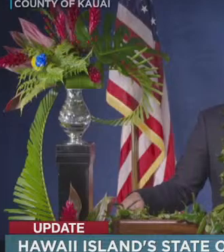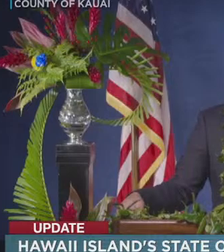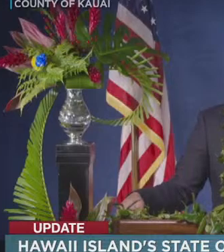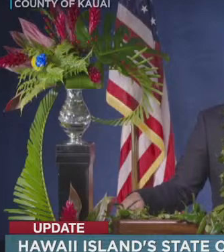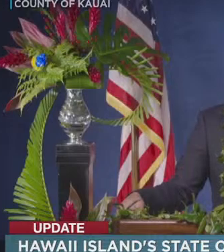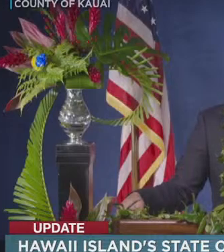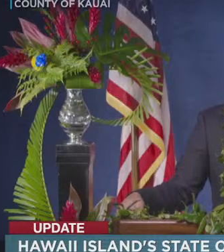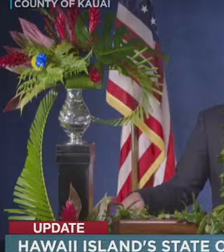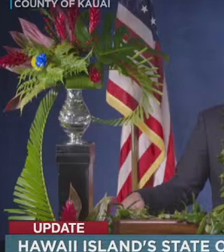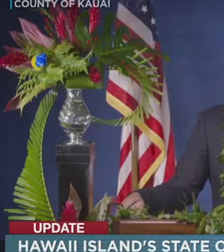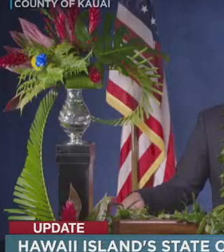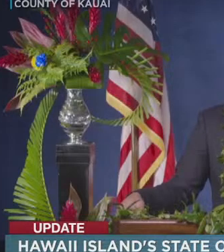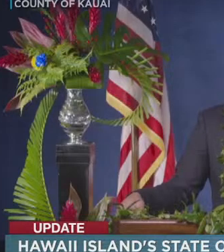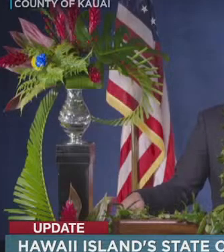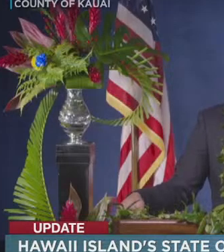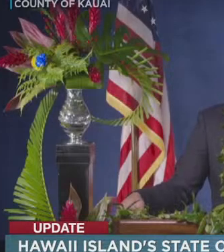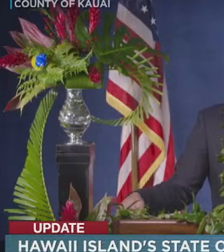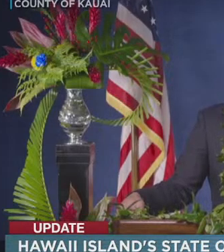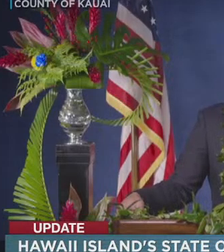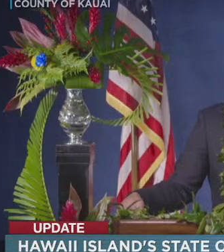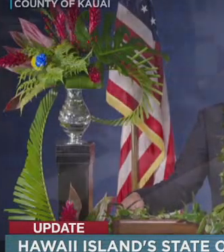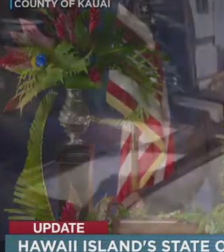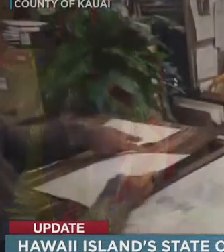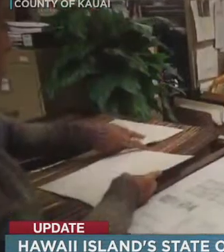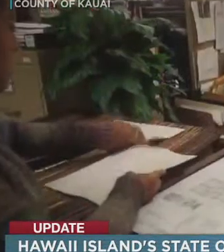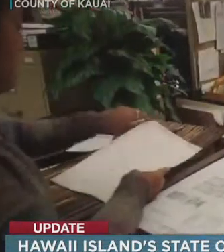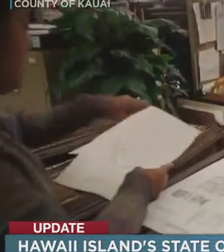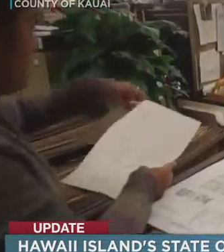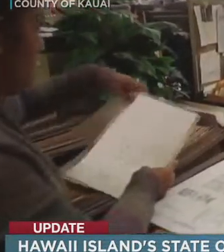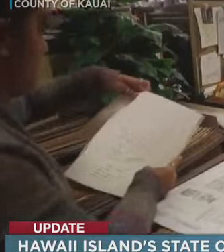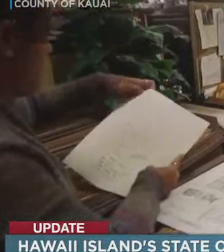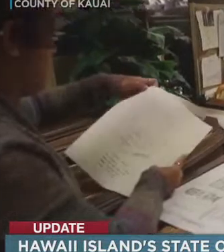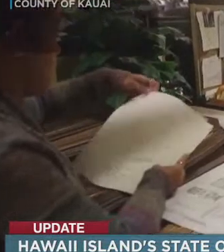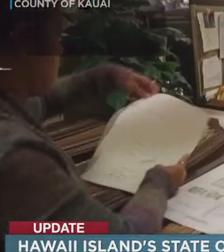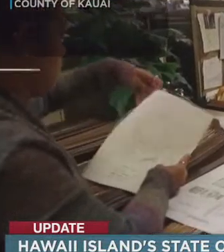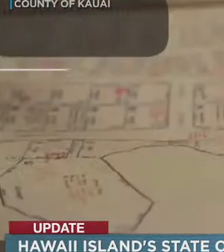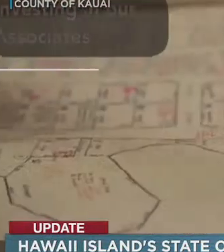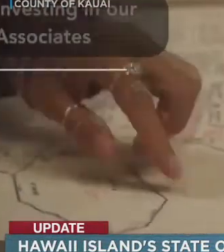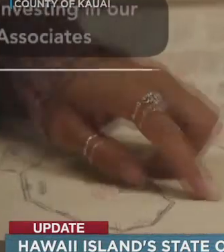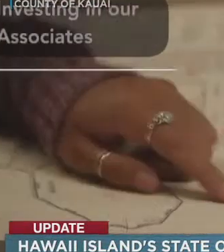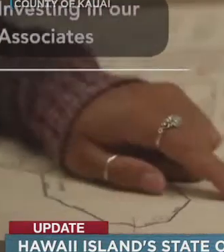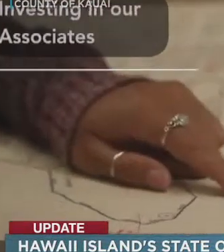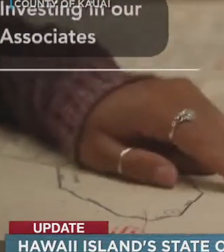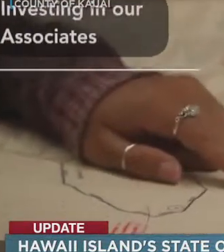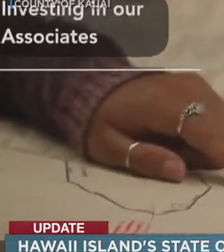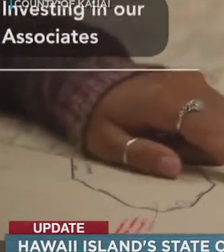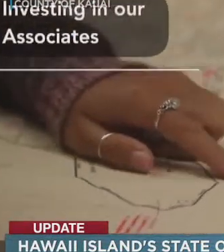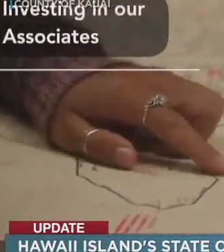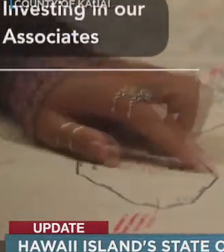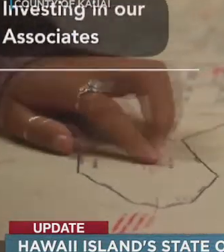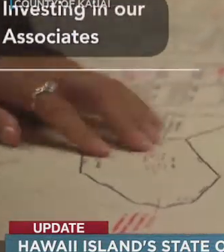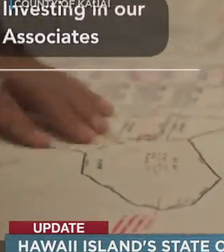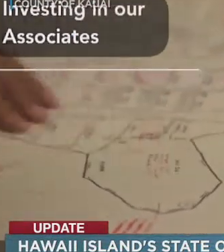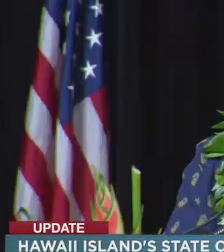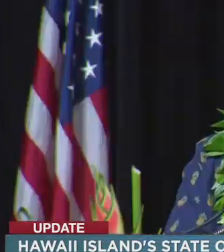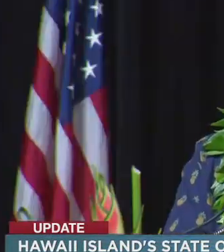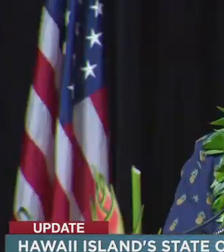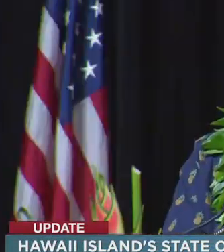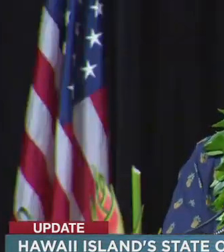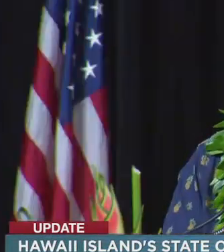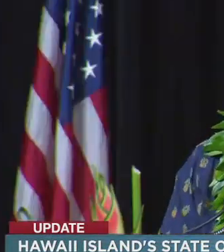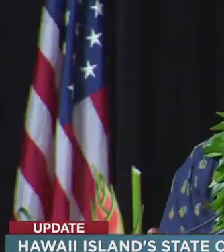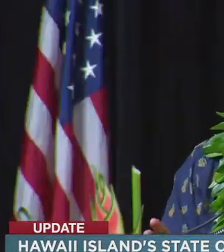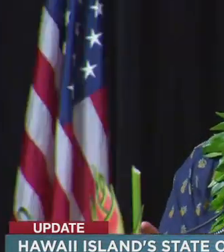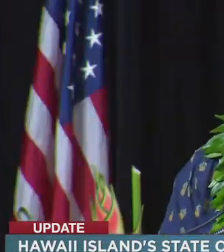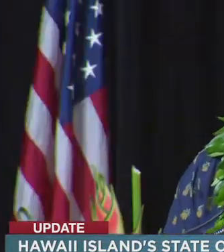Lihue Civic Center. His speech starts at 9 a.m. and will be live streamed on the Kauai County Facebook page as well as the county's website.